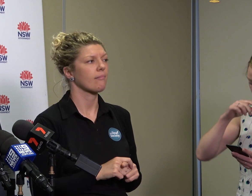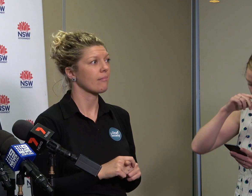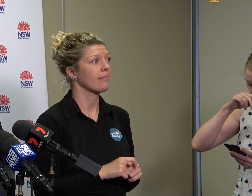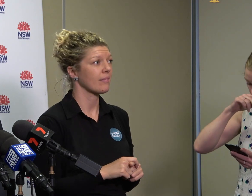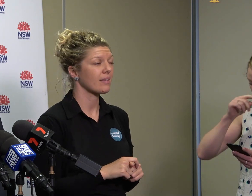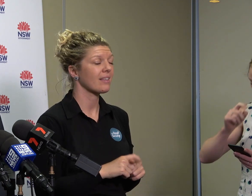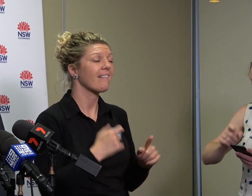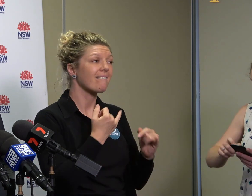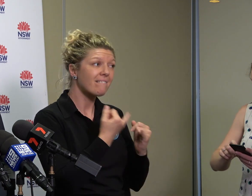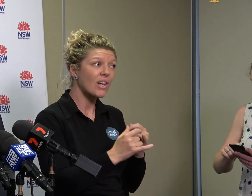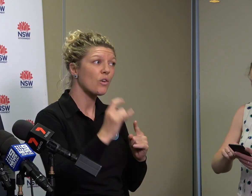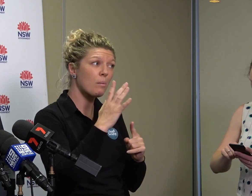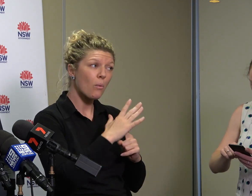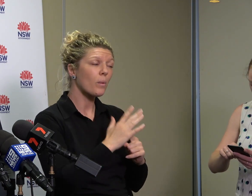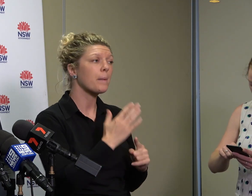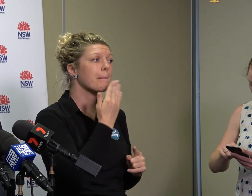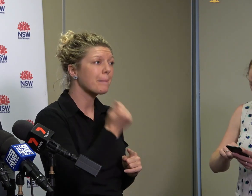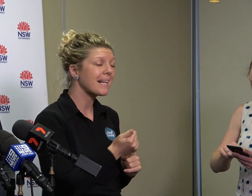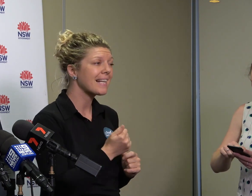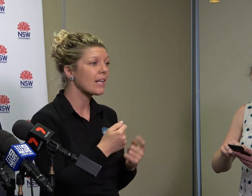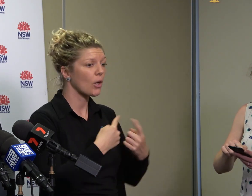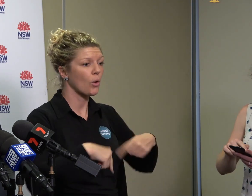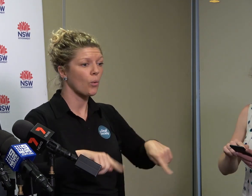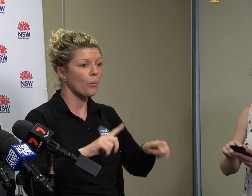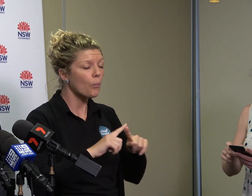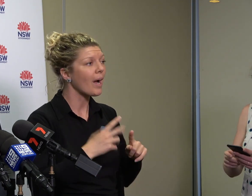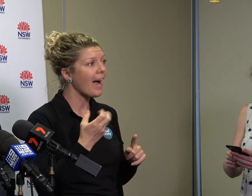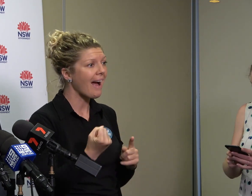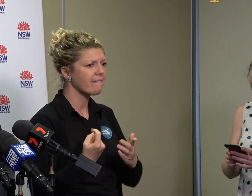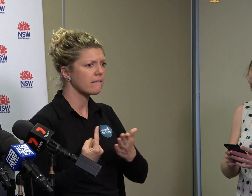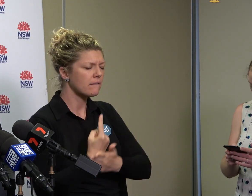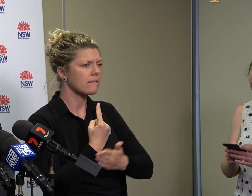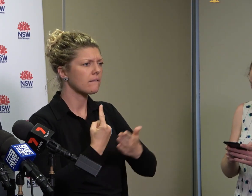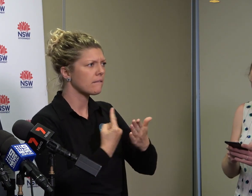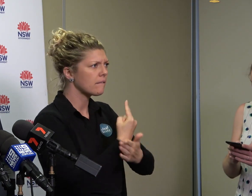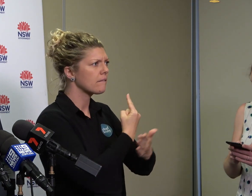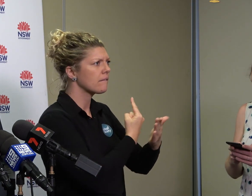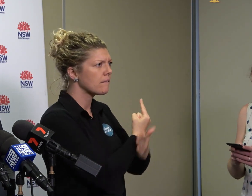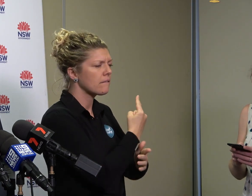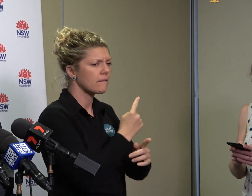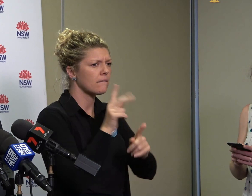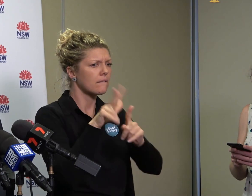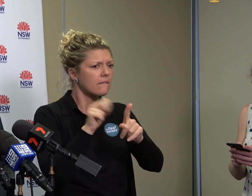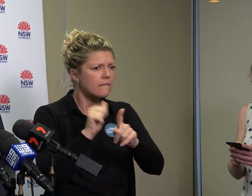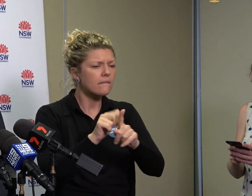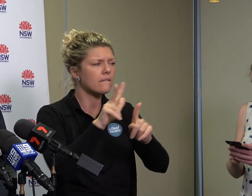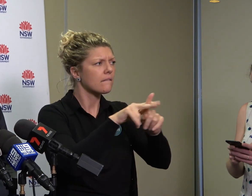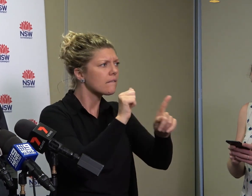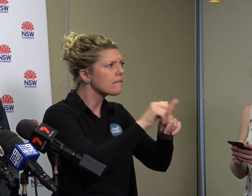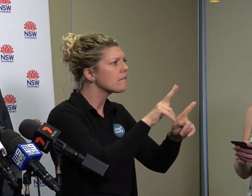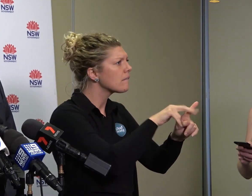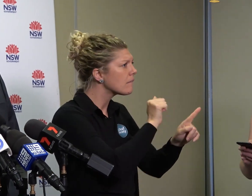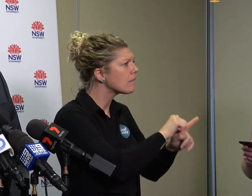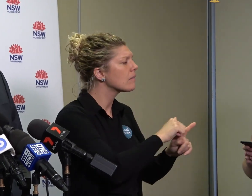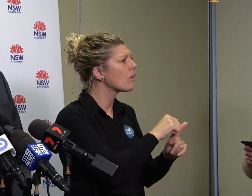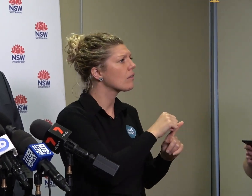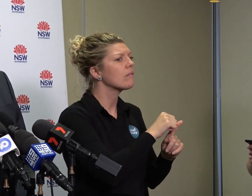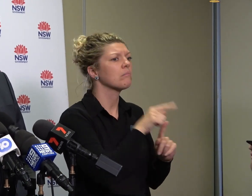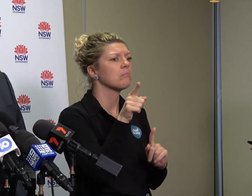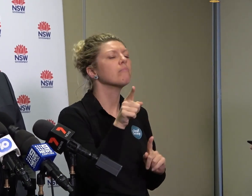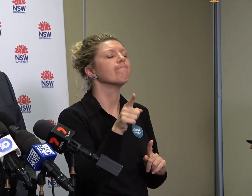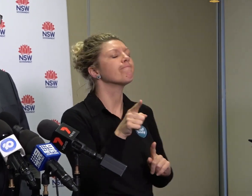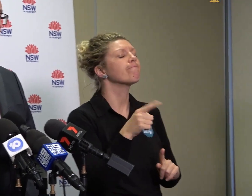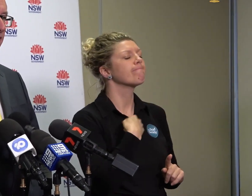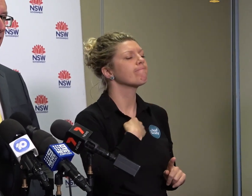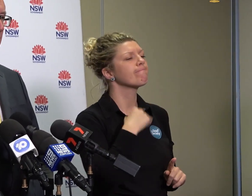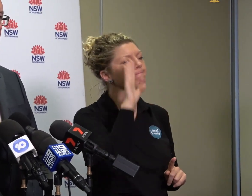stress this very much, that whilst we are seeing an increase in the number of people who are both coming forward and